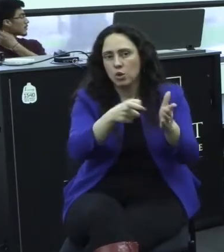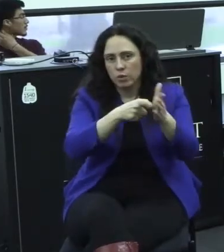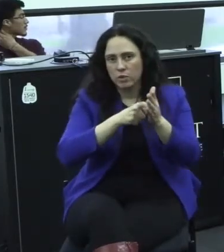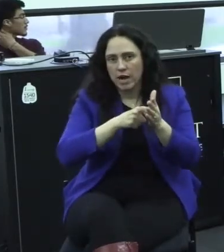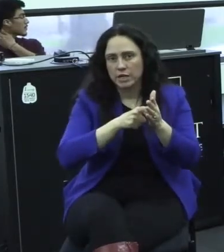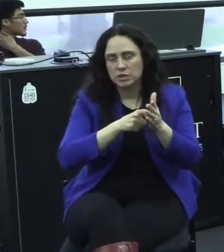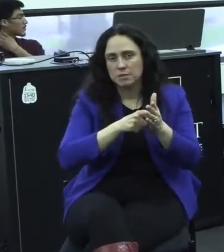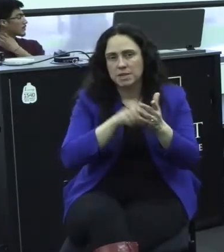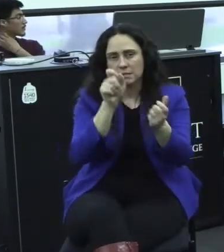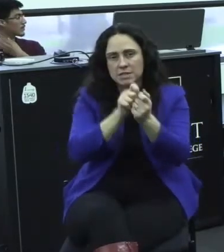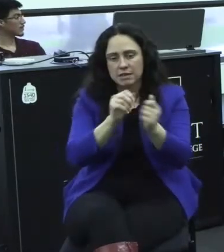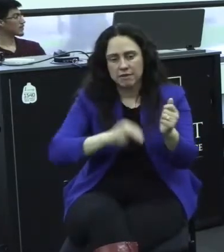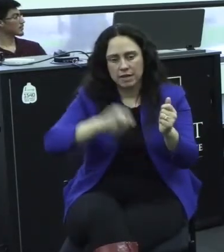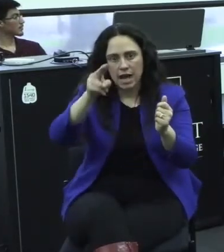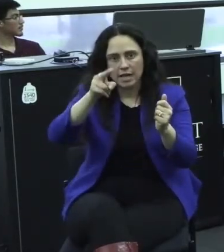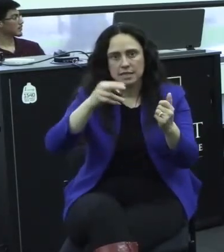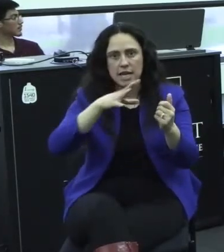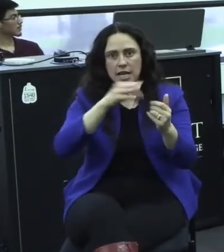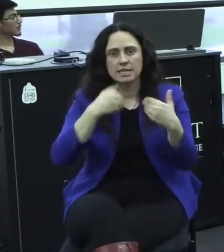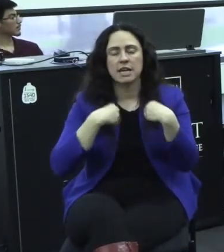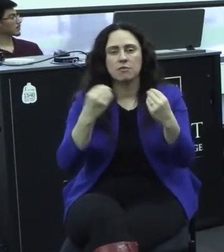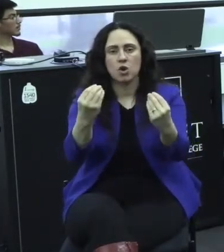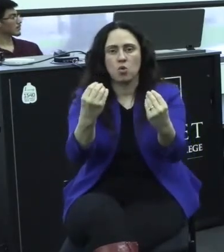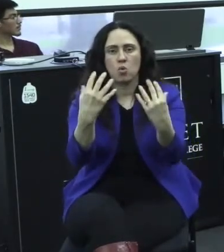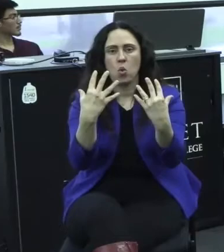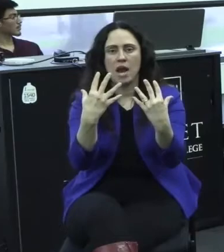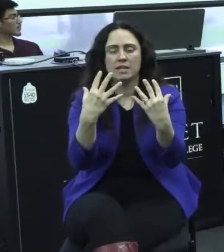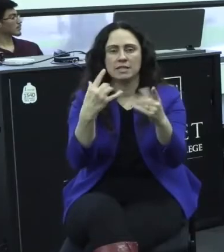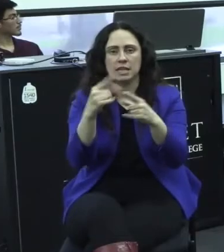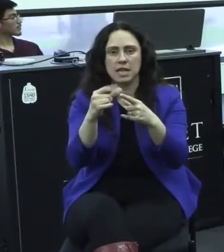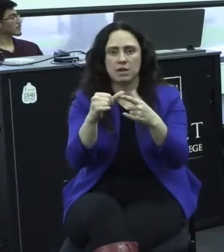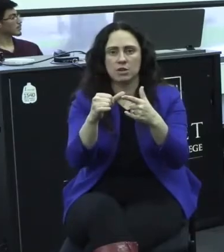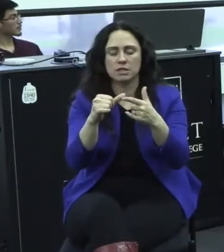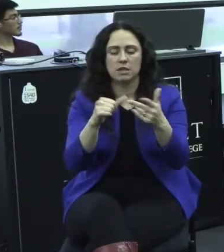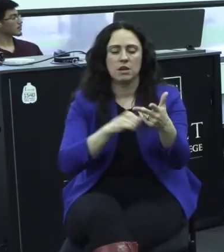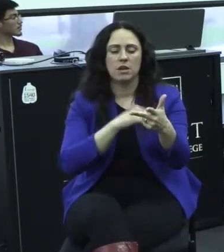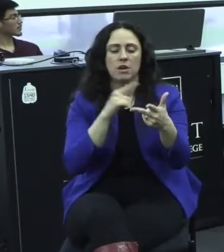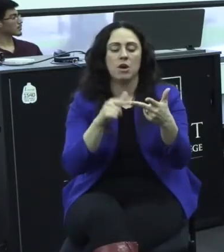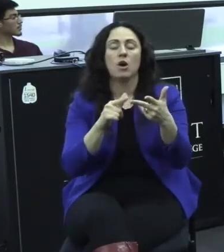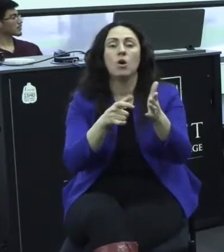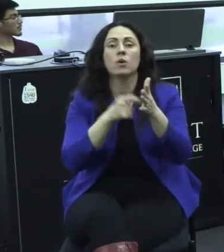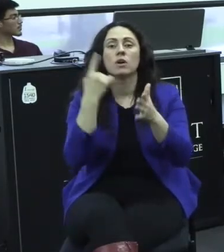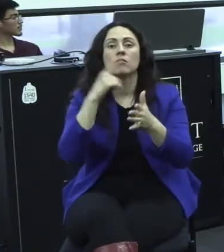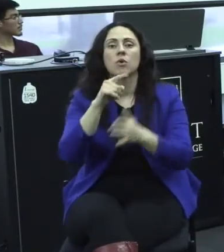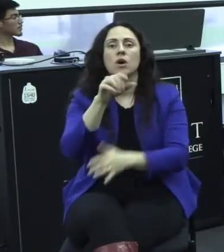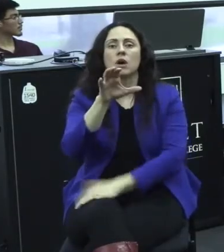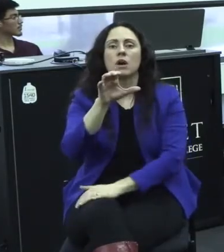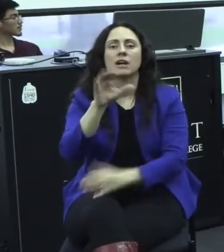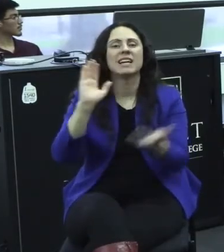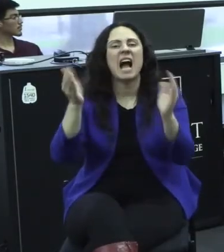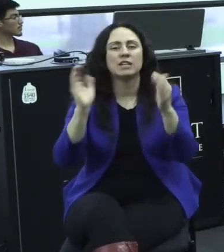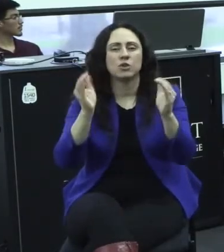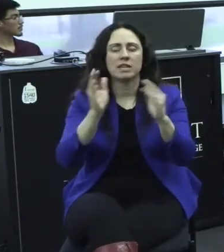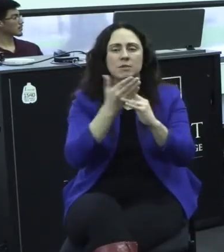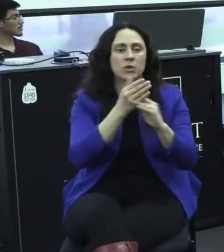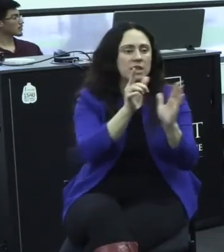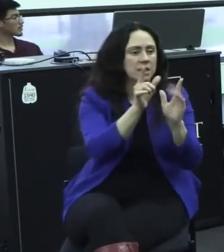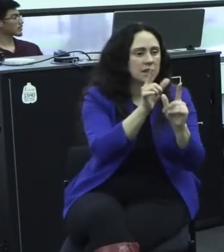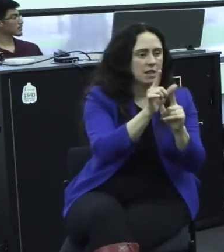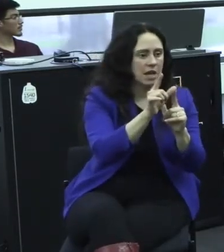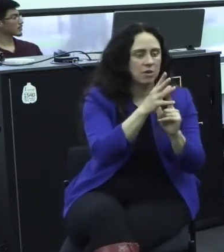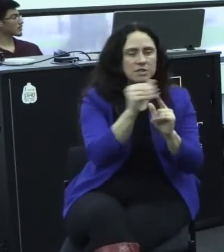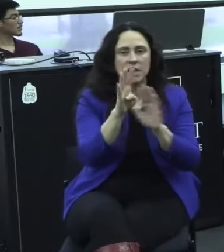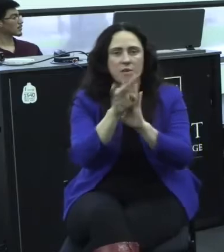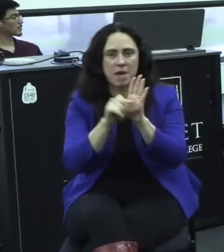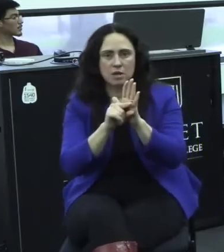certain height and have raised letters. And there's also a requirement for contrast between the letters and the background, right?